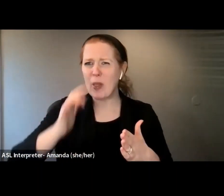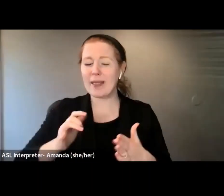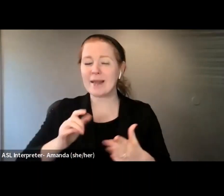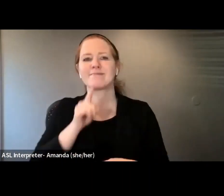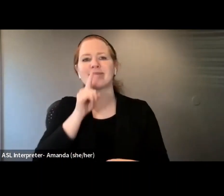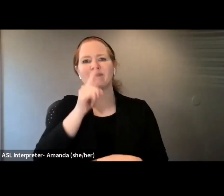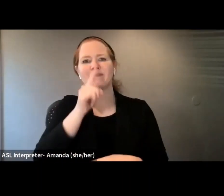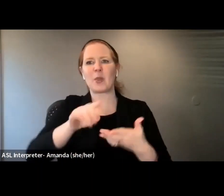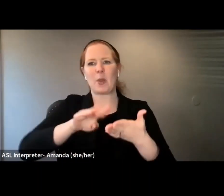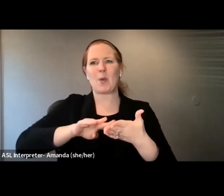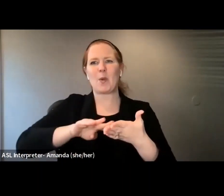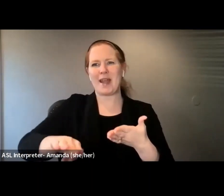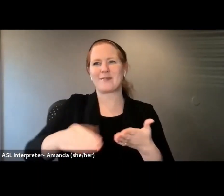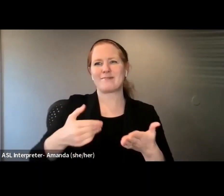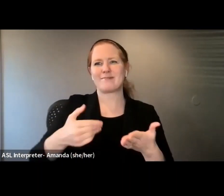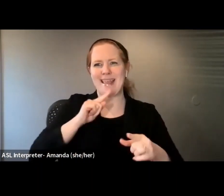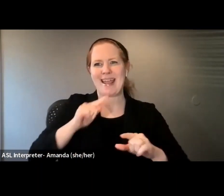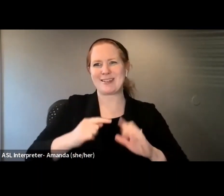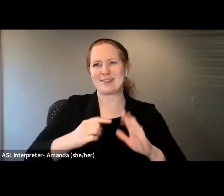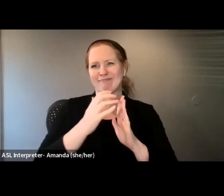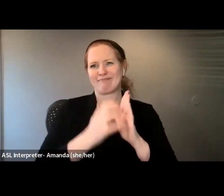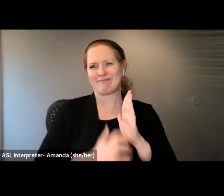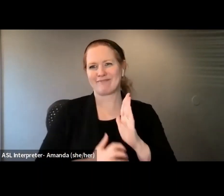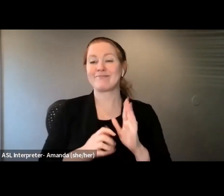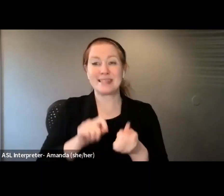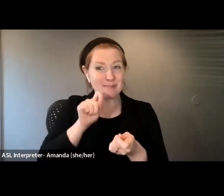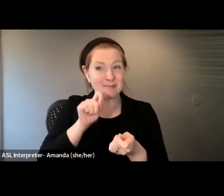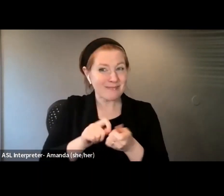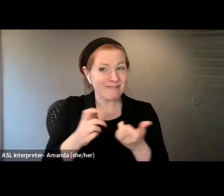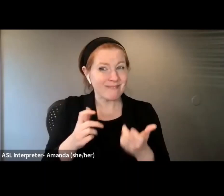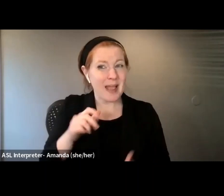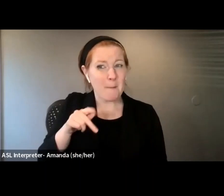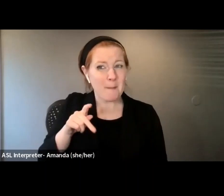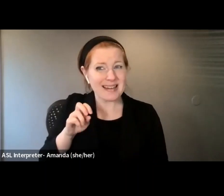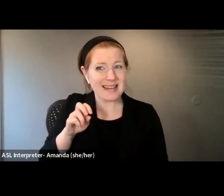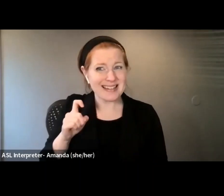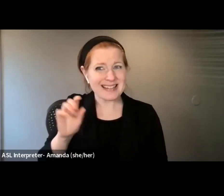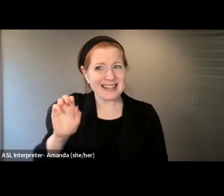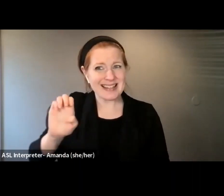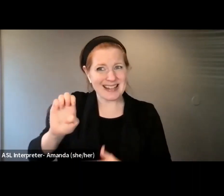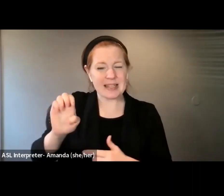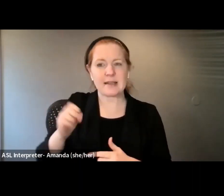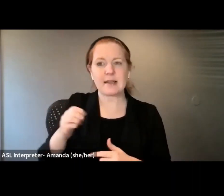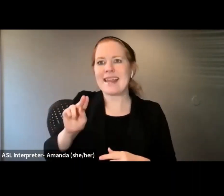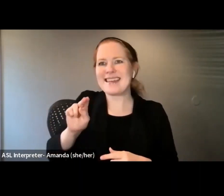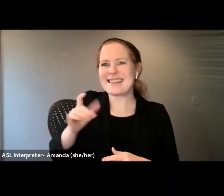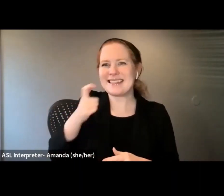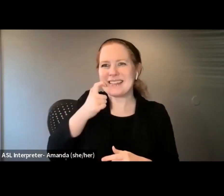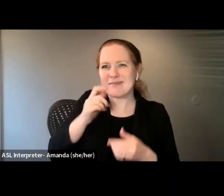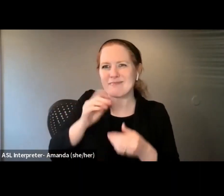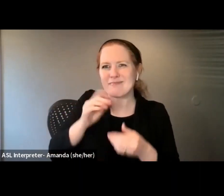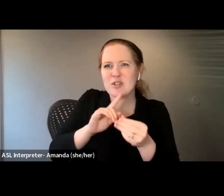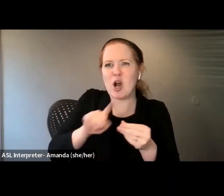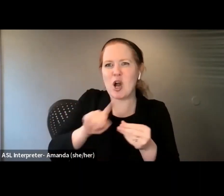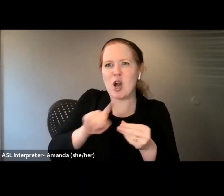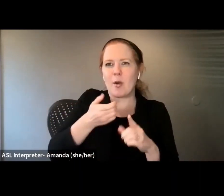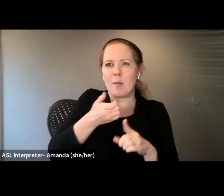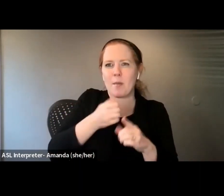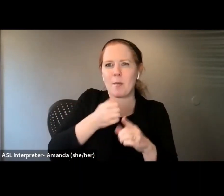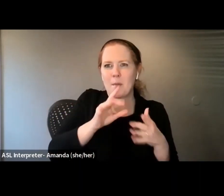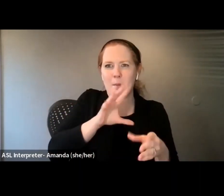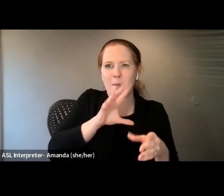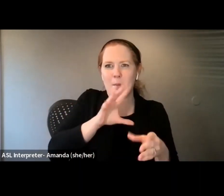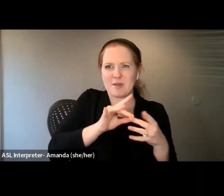waiver, specifically in Appendix E, which is all about, as Nancy was saying, participant direction. And when we say